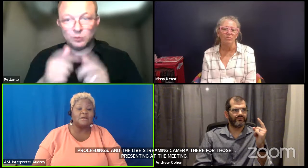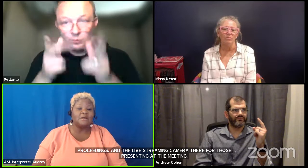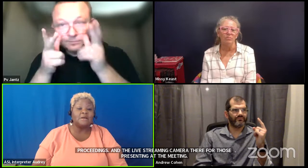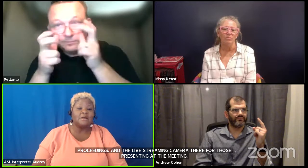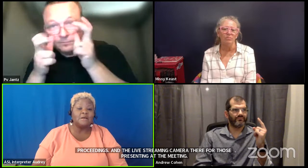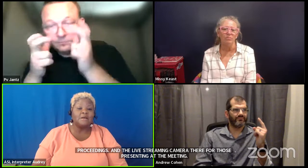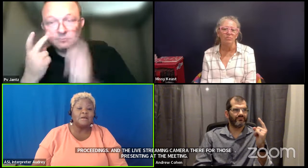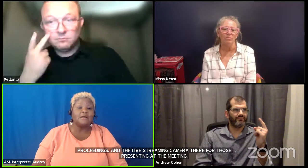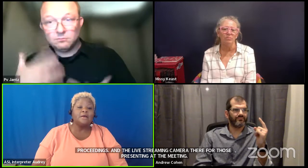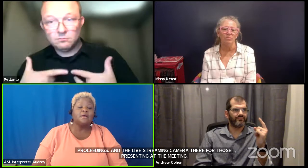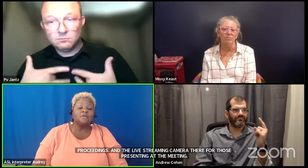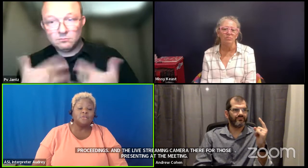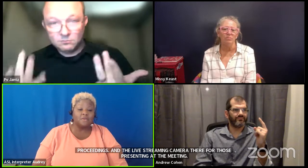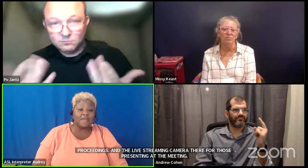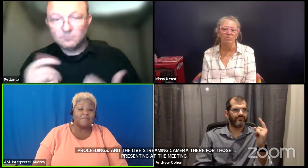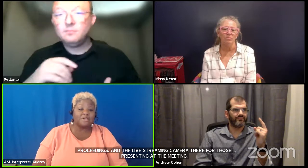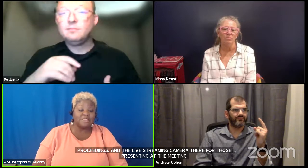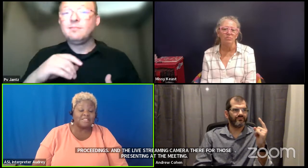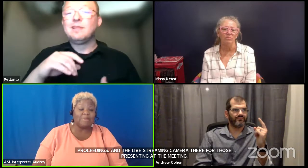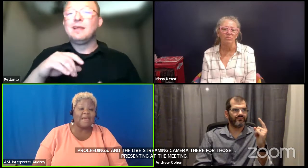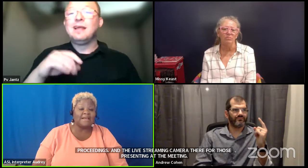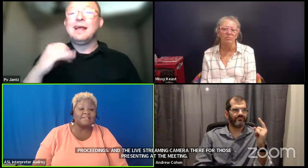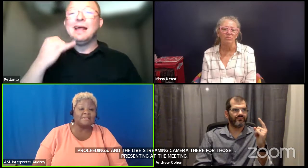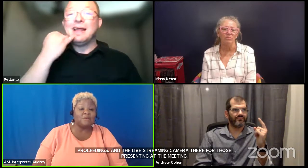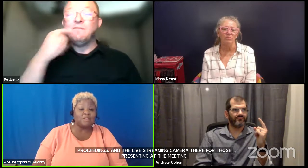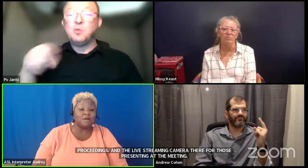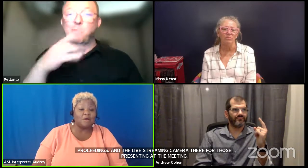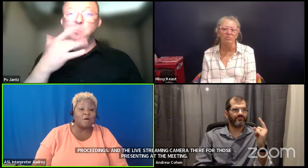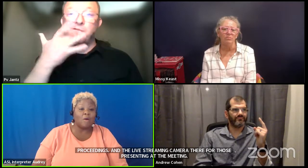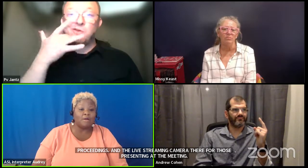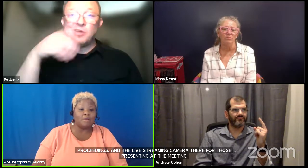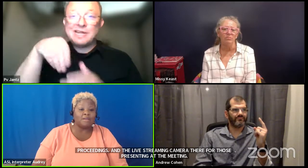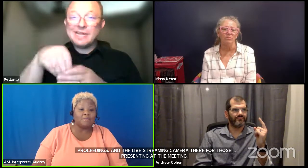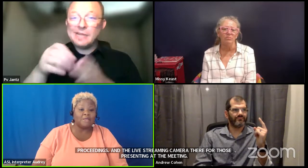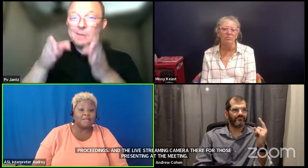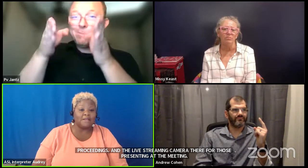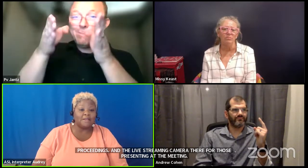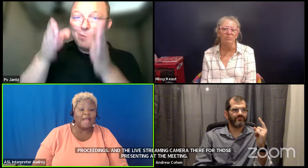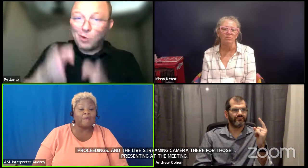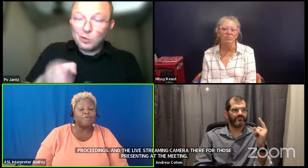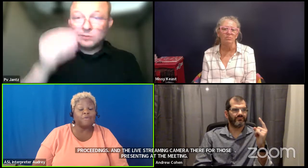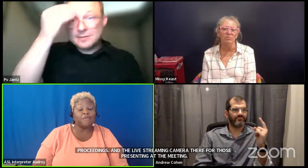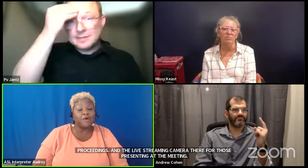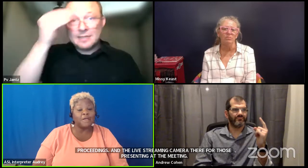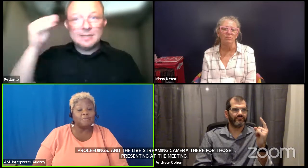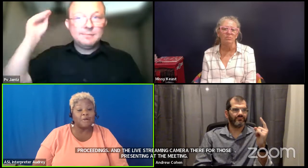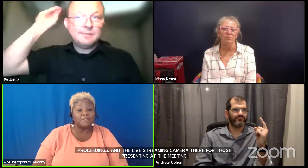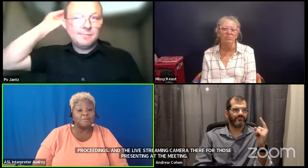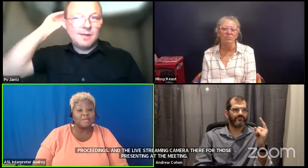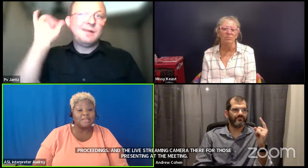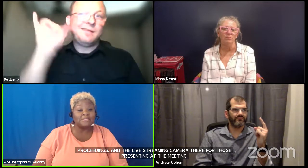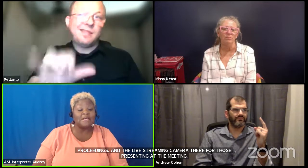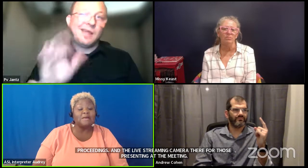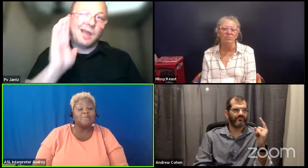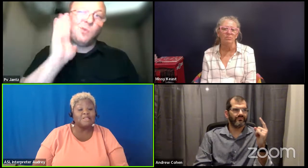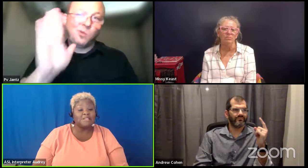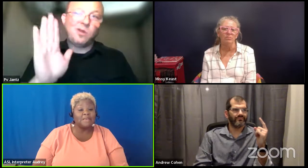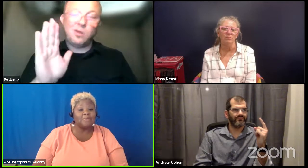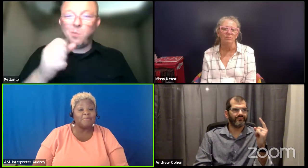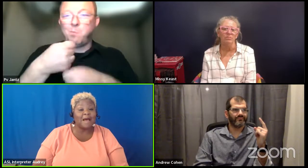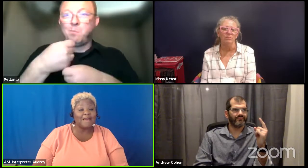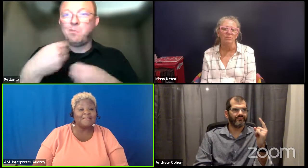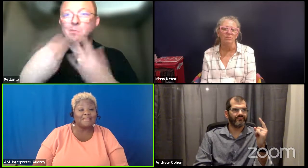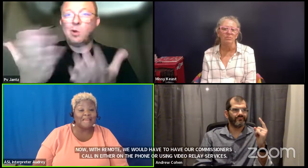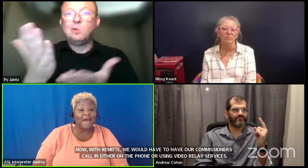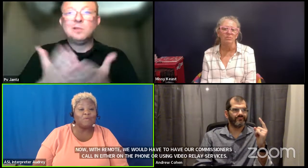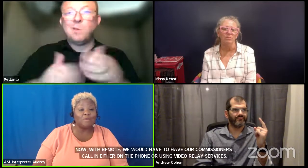services so they could participate and see what's going on in the meeting. Now, if you prefer in-person meetings, please keep